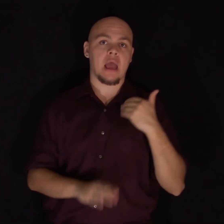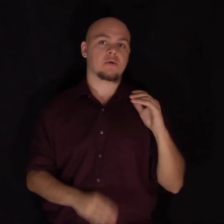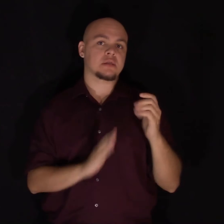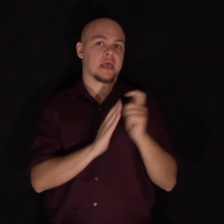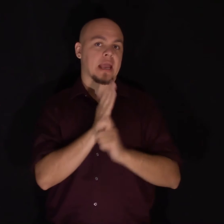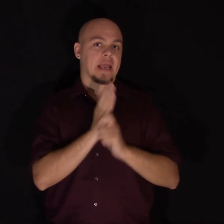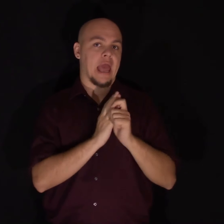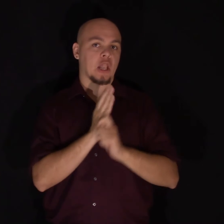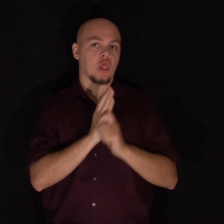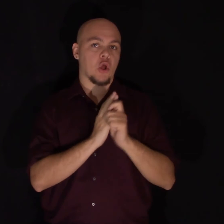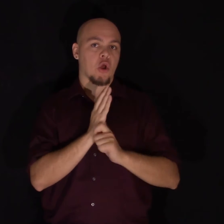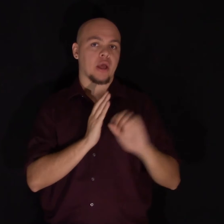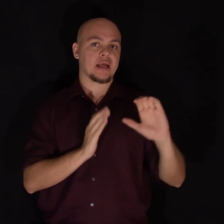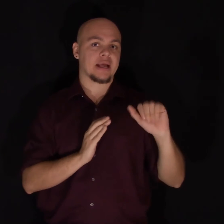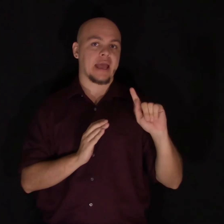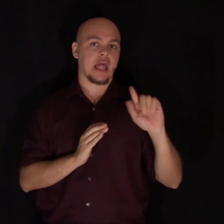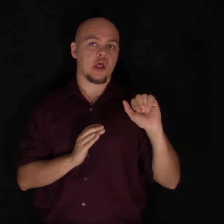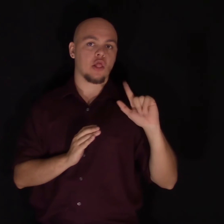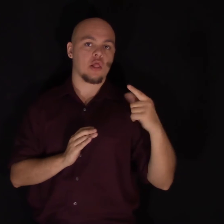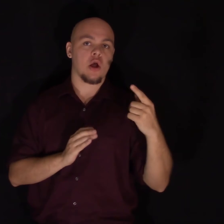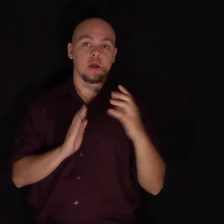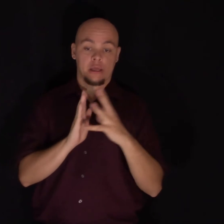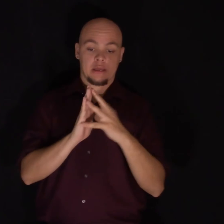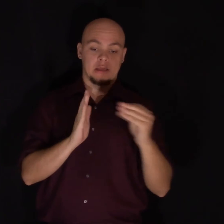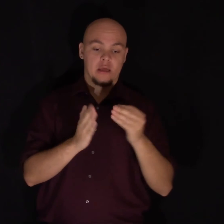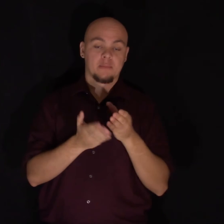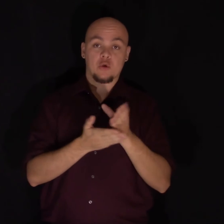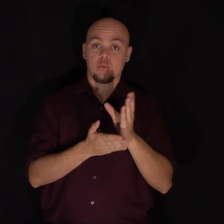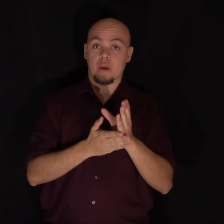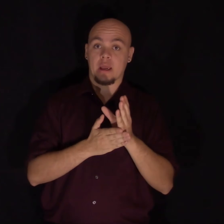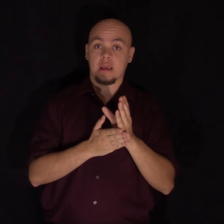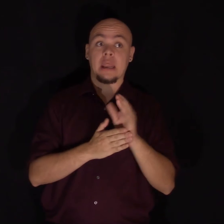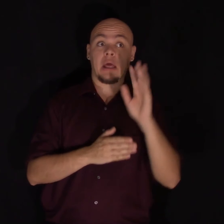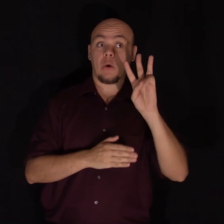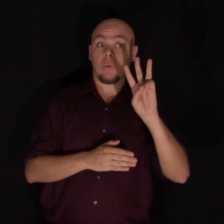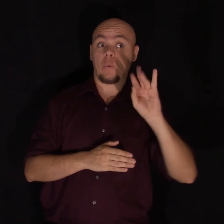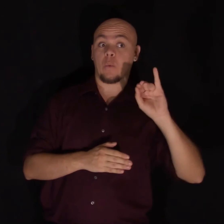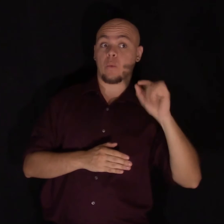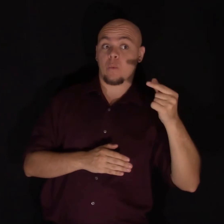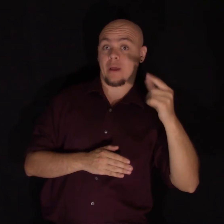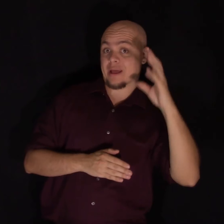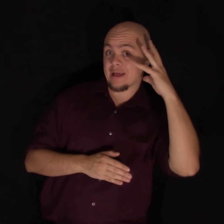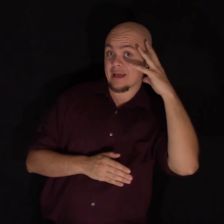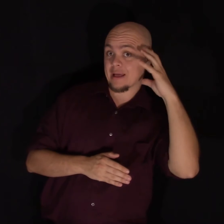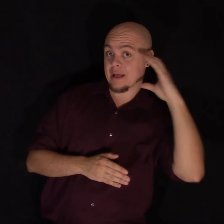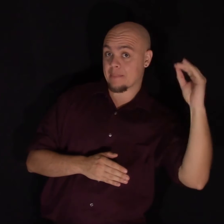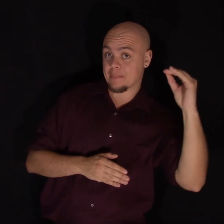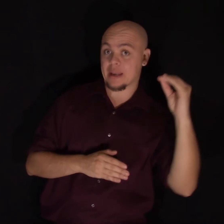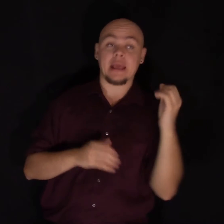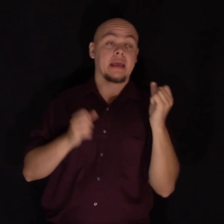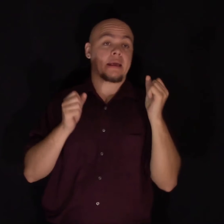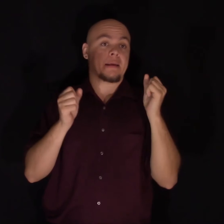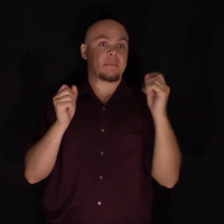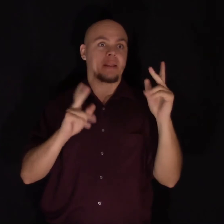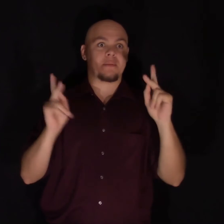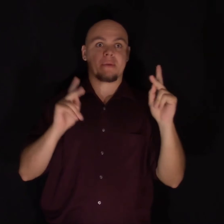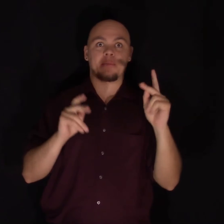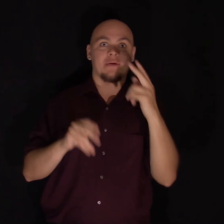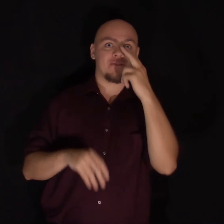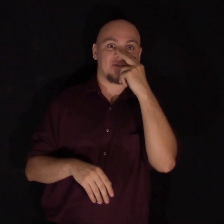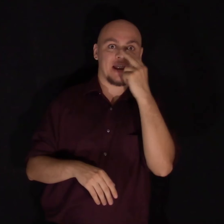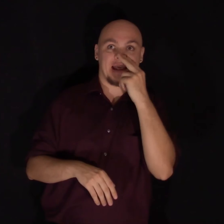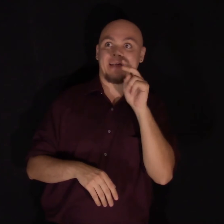at a wig company. Laugh if you will, clearly you are, and many, many people did, but wigs